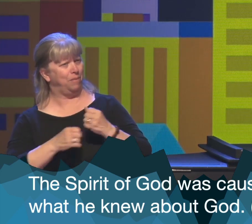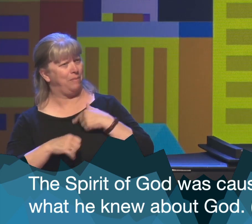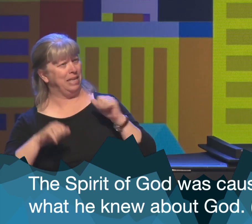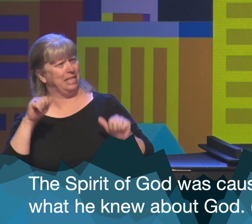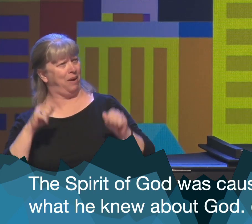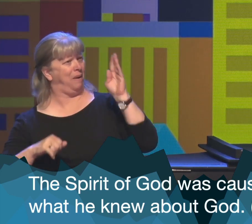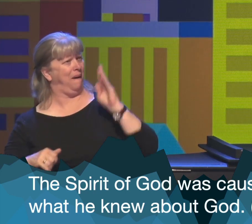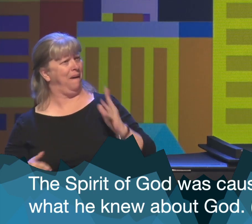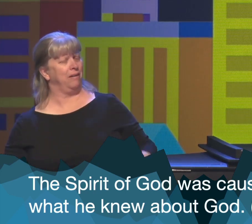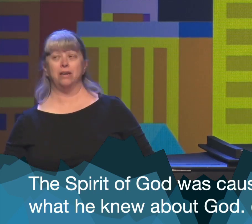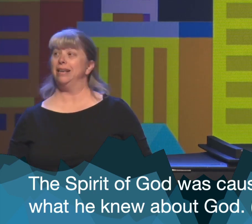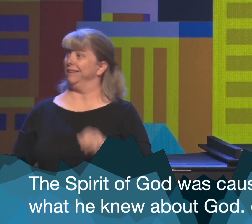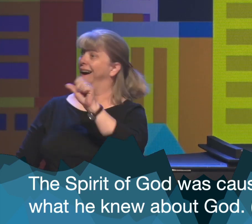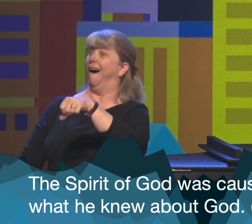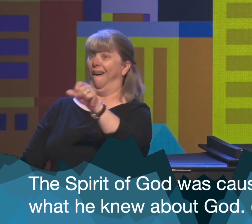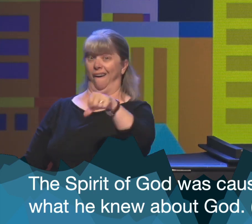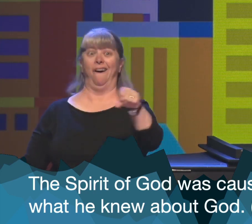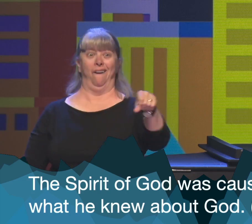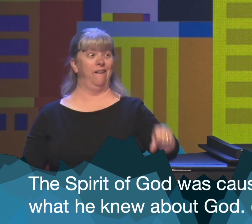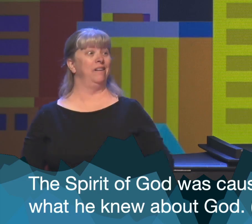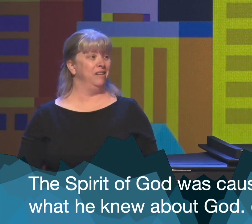doubt God? Yes.